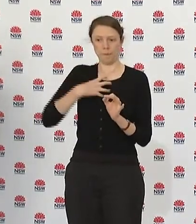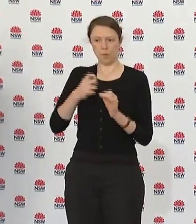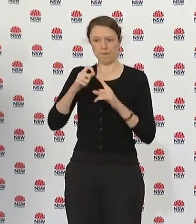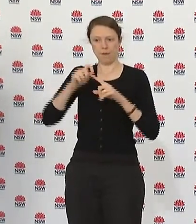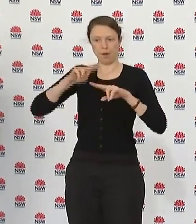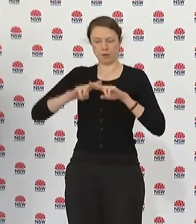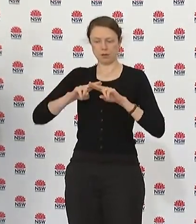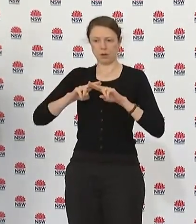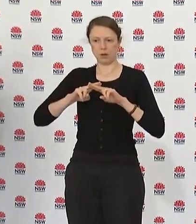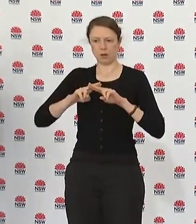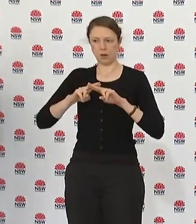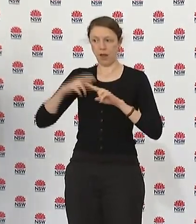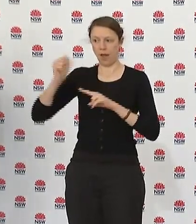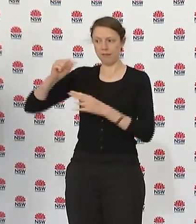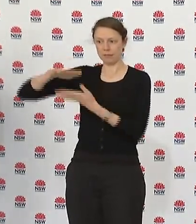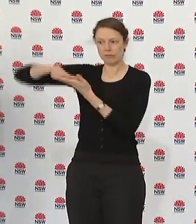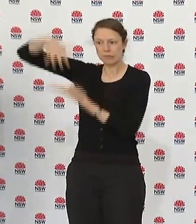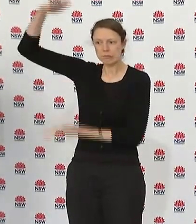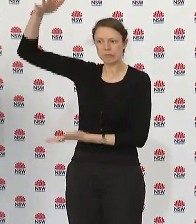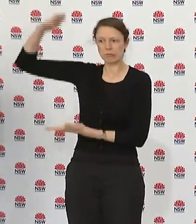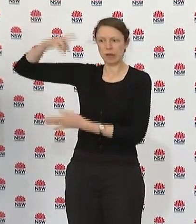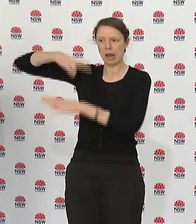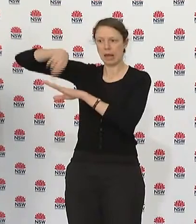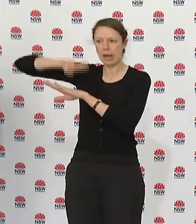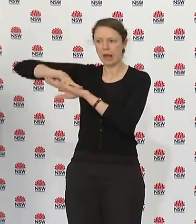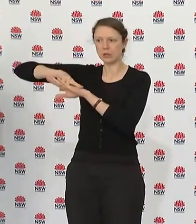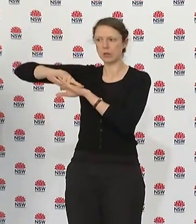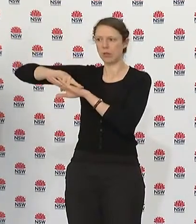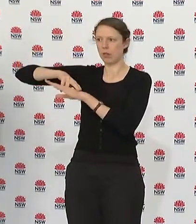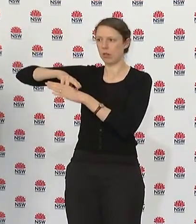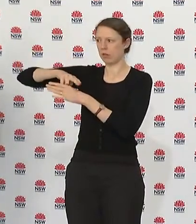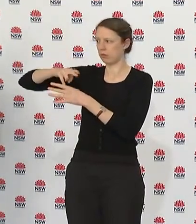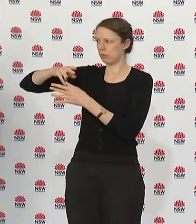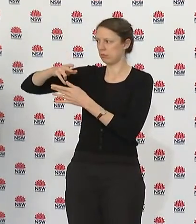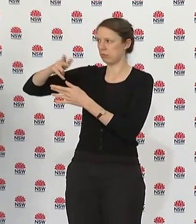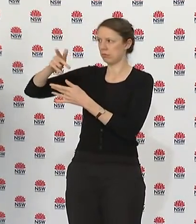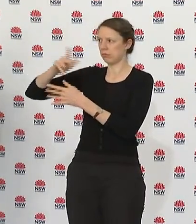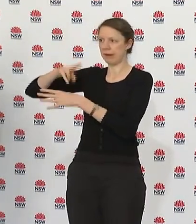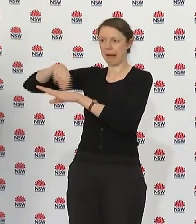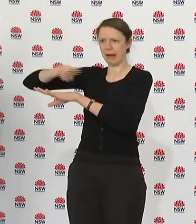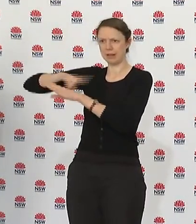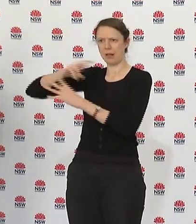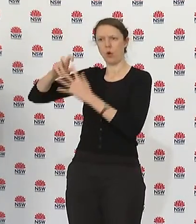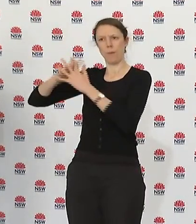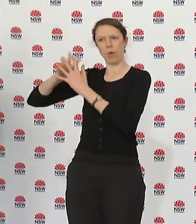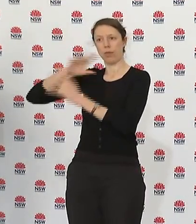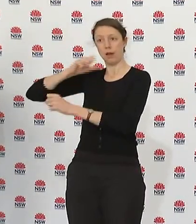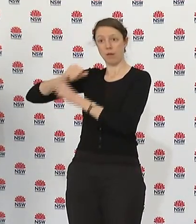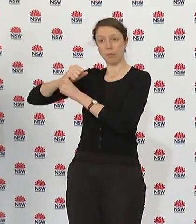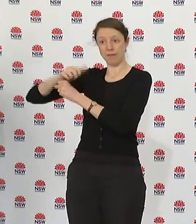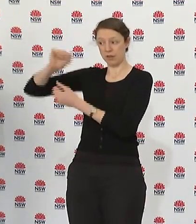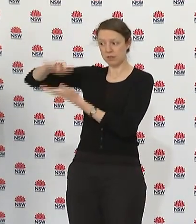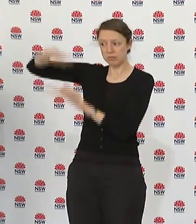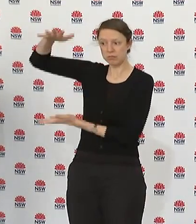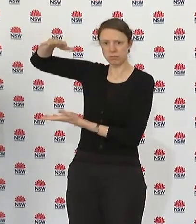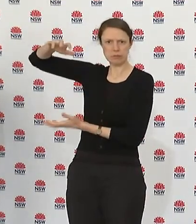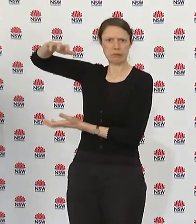is there a national stockpile of Pfizer? Do you know how much is in it? Can we get access to it? Have you approached the federal government about